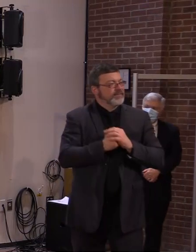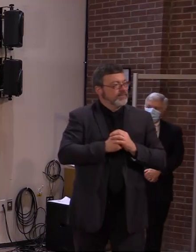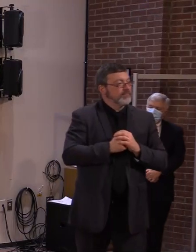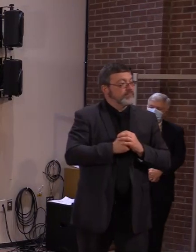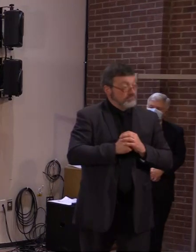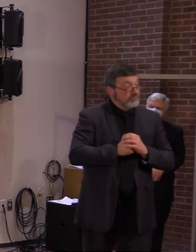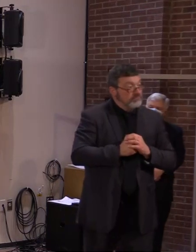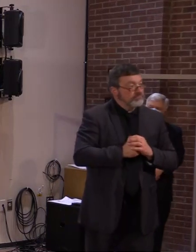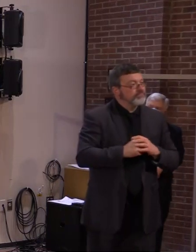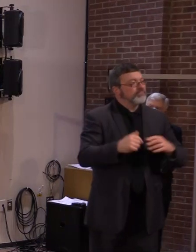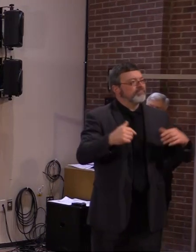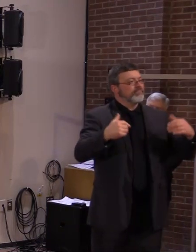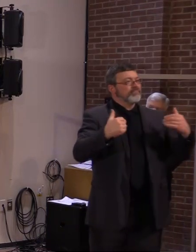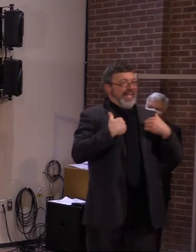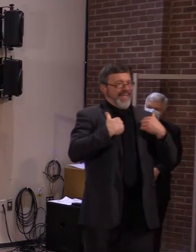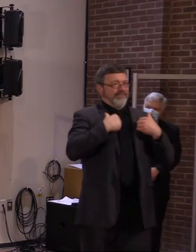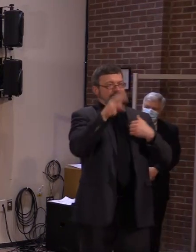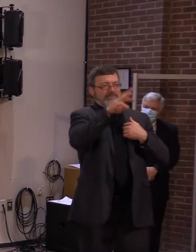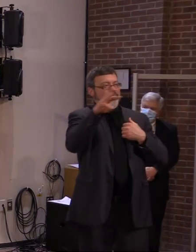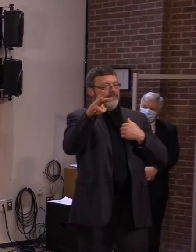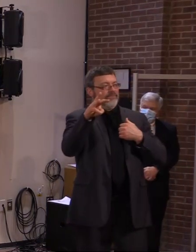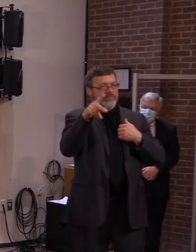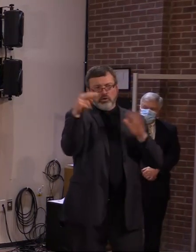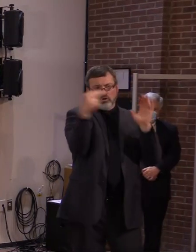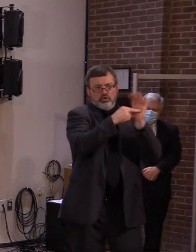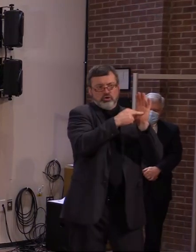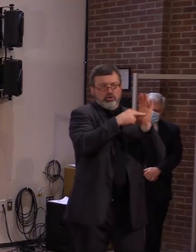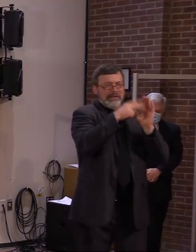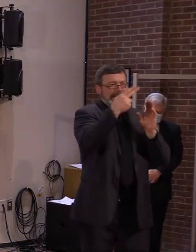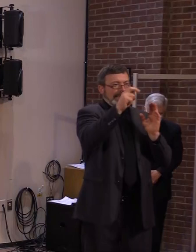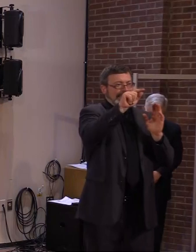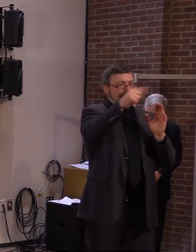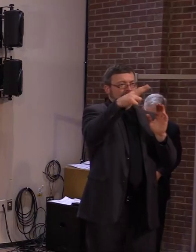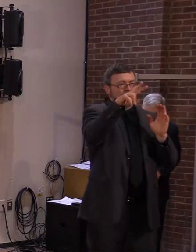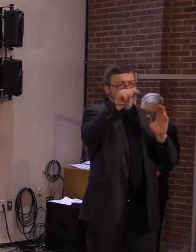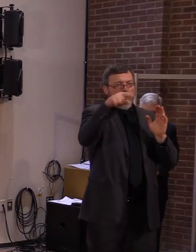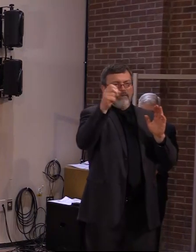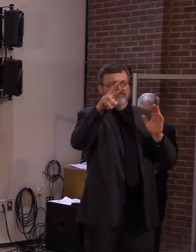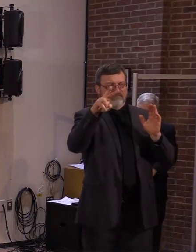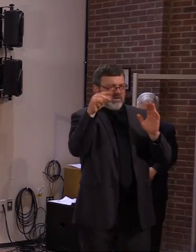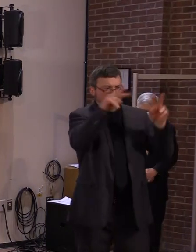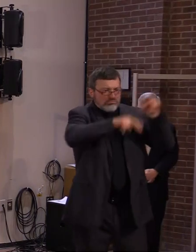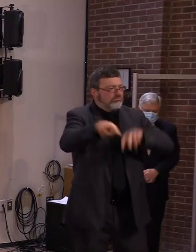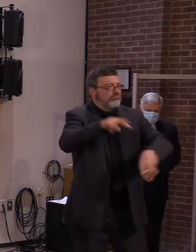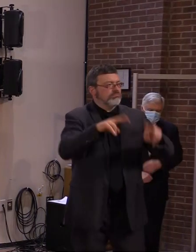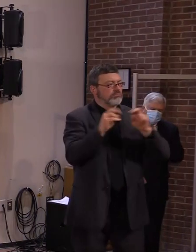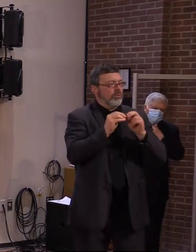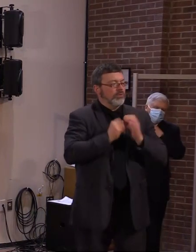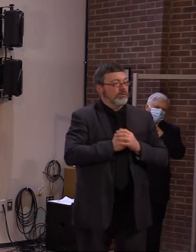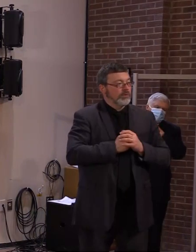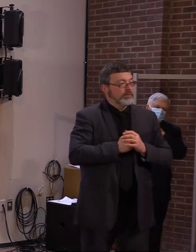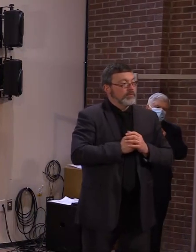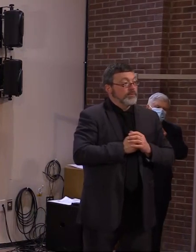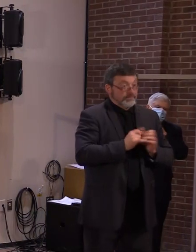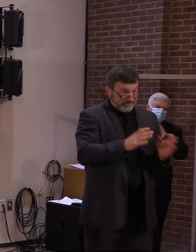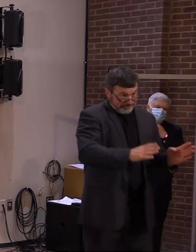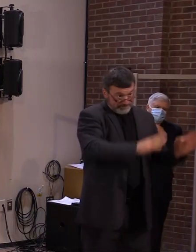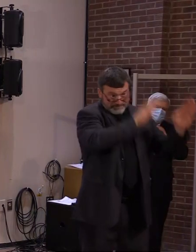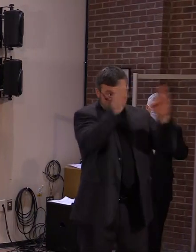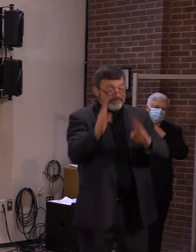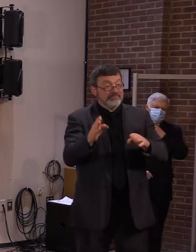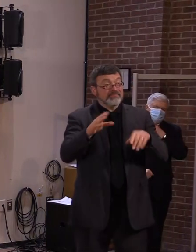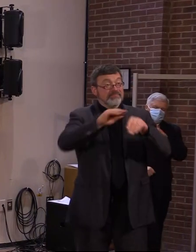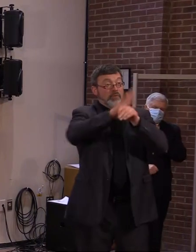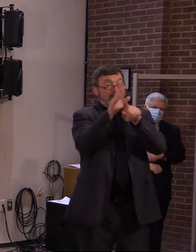Omicron. All these layers of protection are especially important as we monitor for this new variant. It's not yet